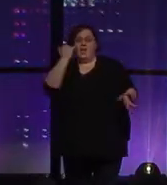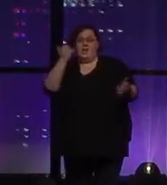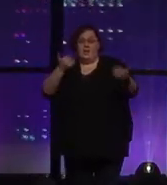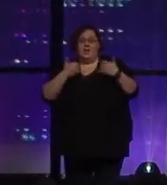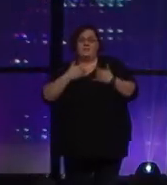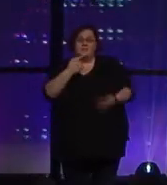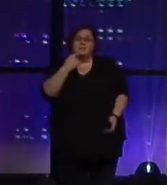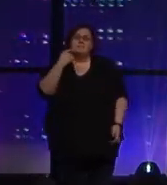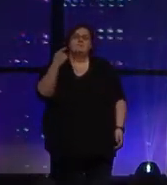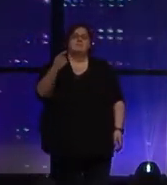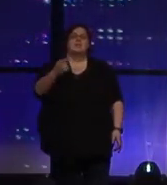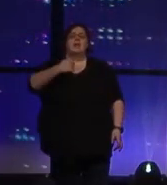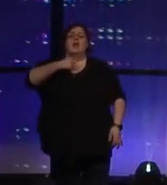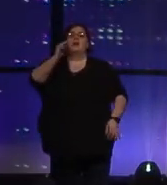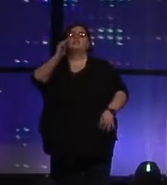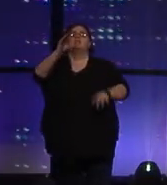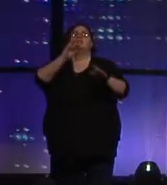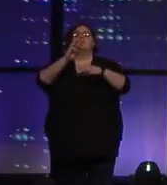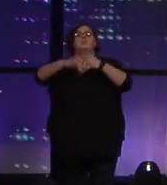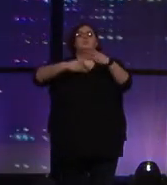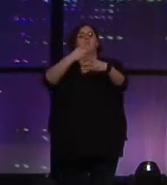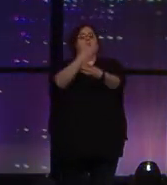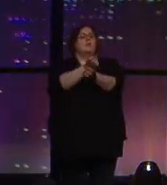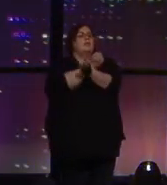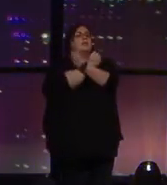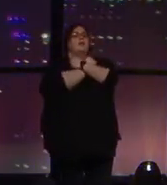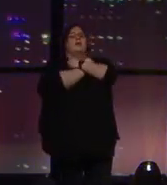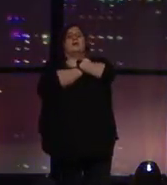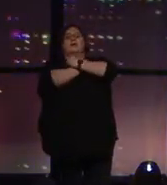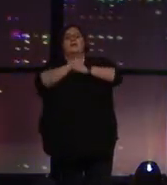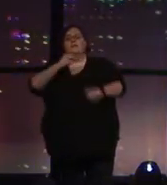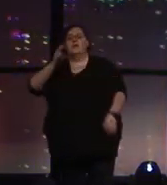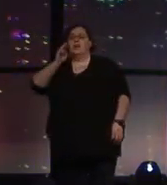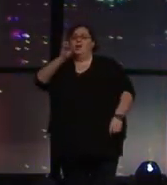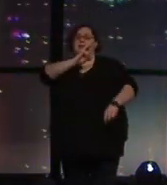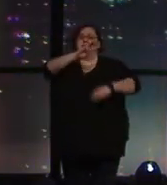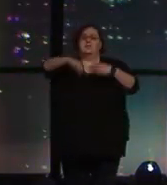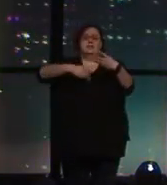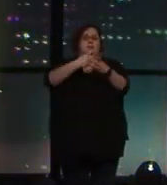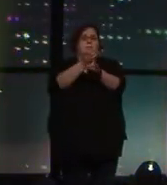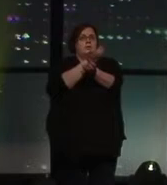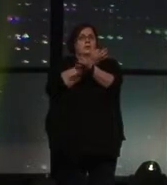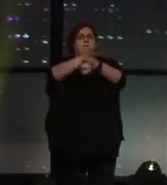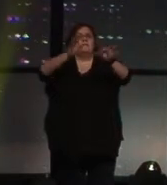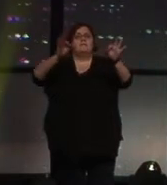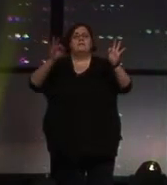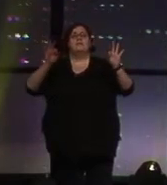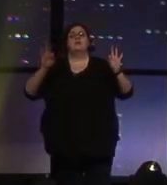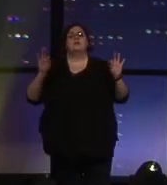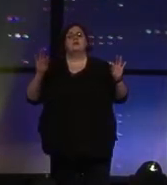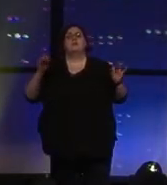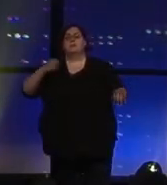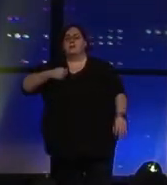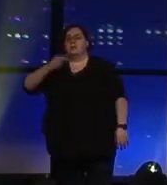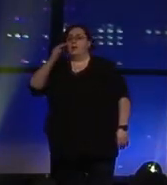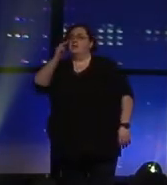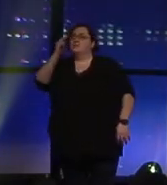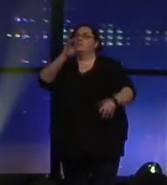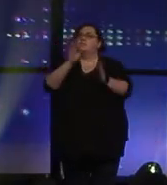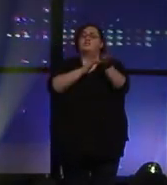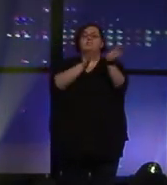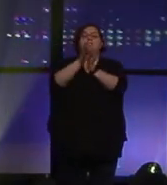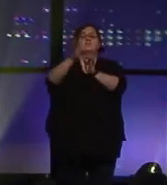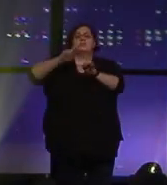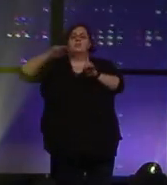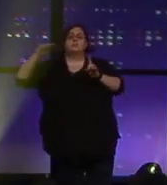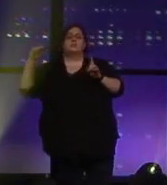If your eyes don't stay, I see the world in love. I see the world in freedom. I